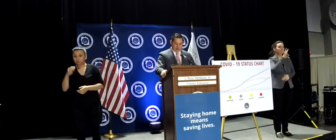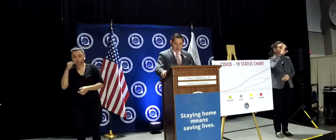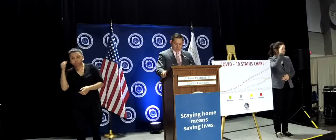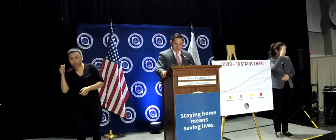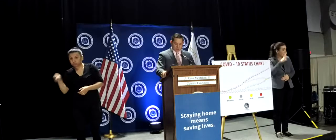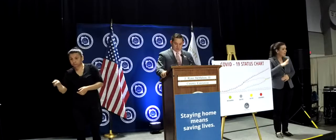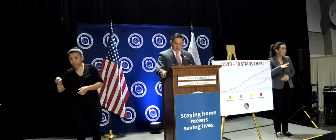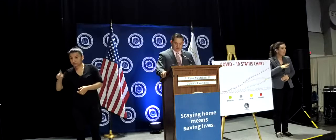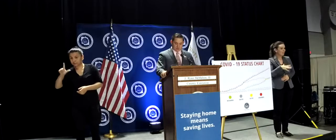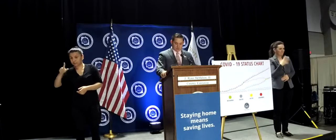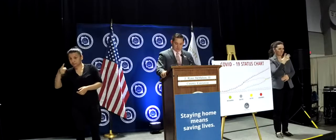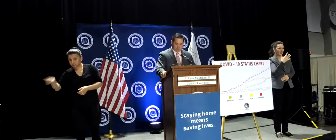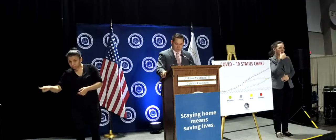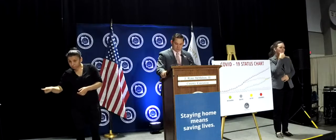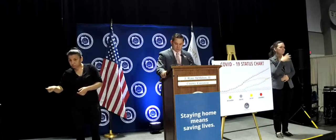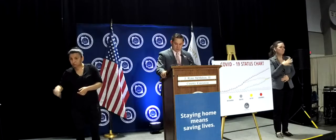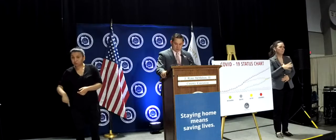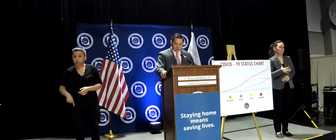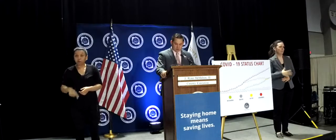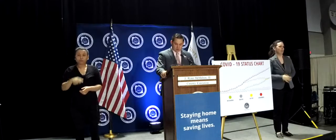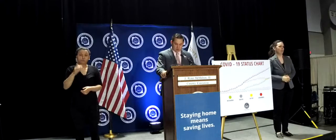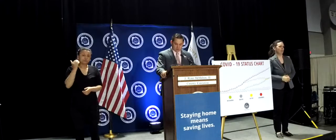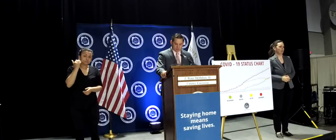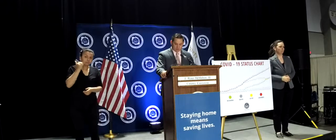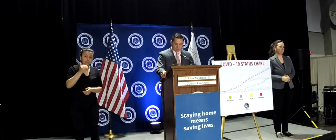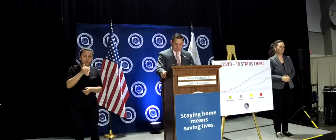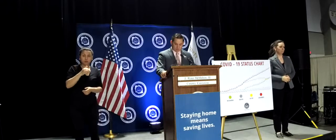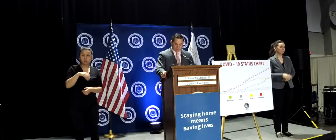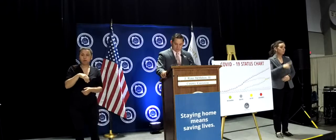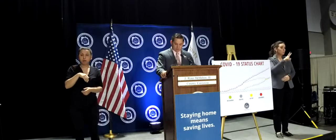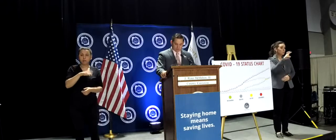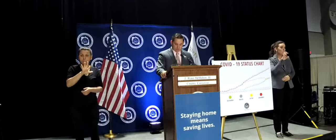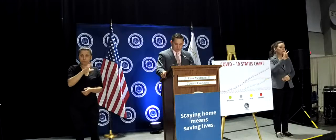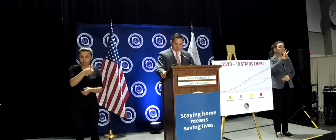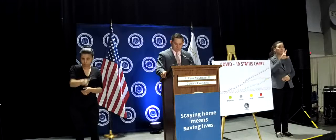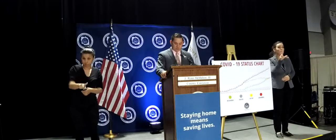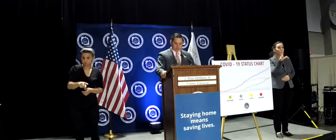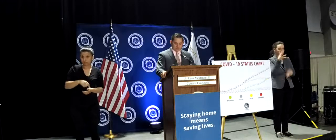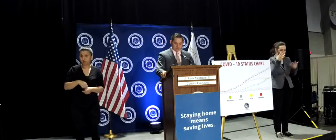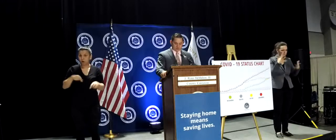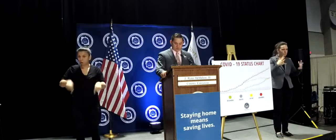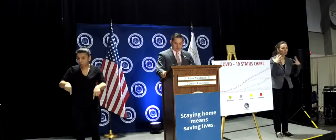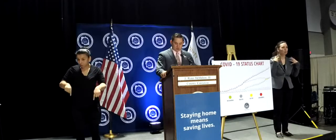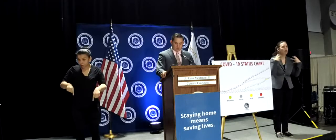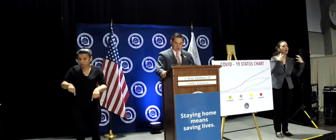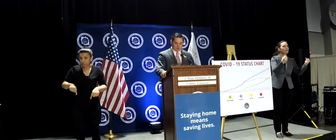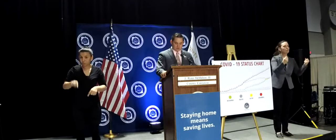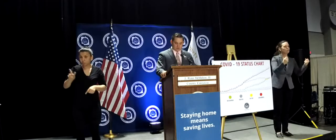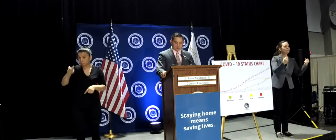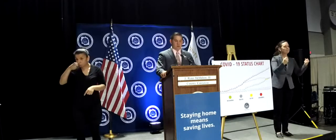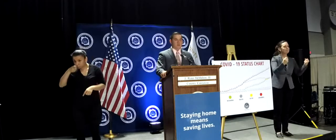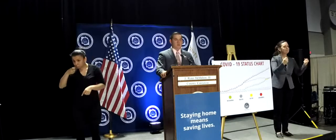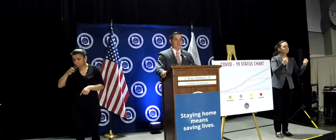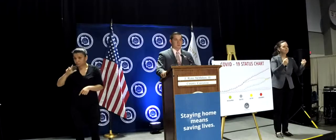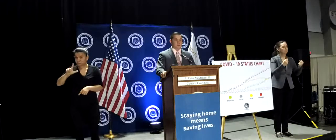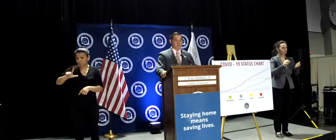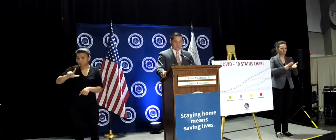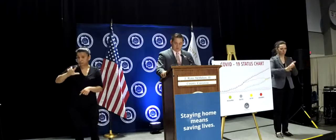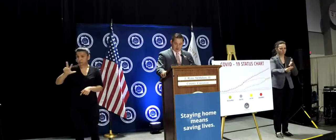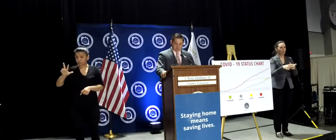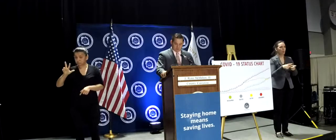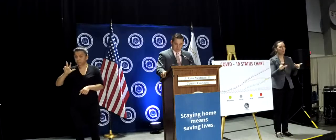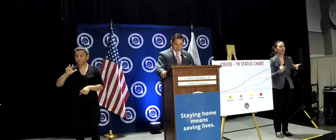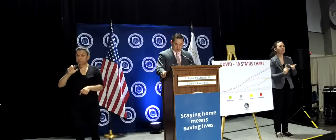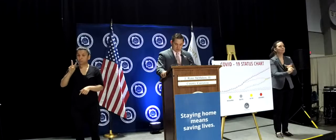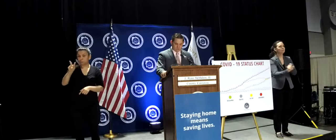Today we have 273 people who have recovered and have been released from mandatory isolation and quarantine. This number is